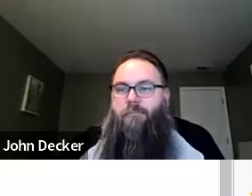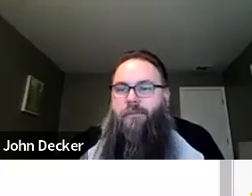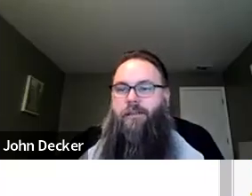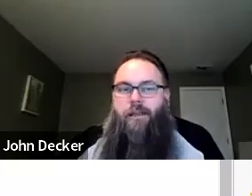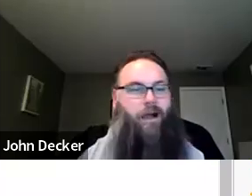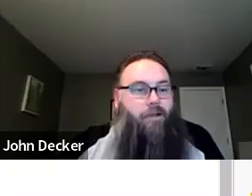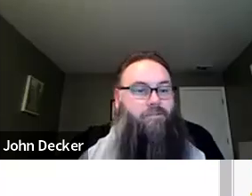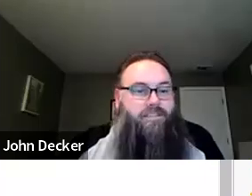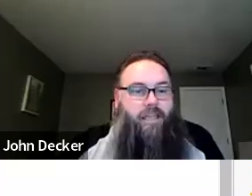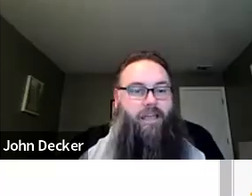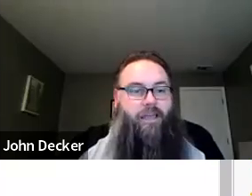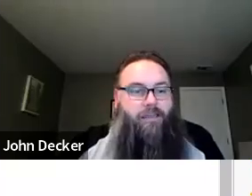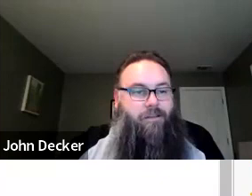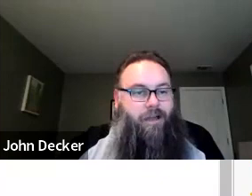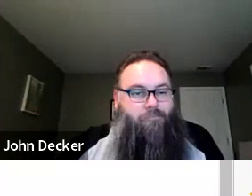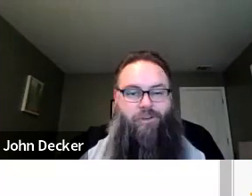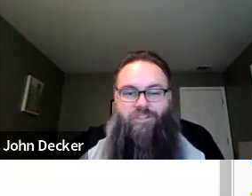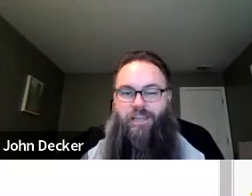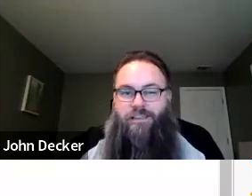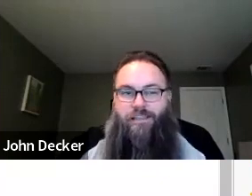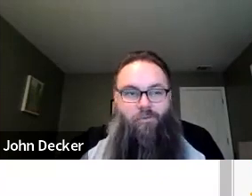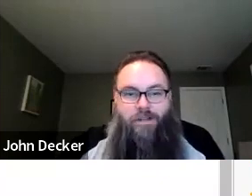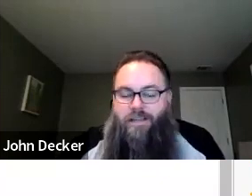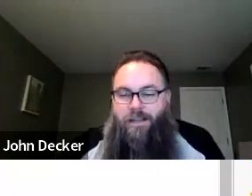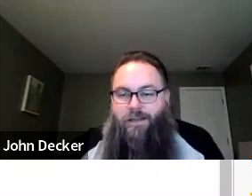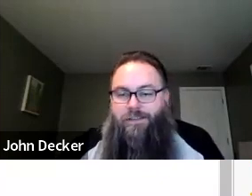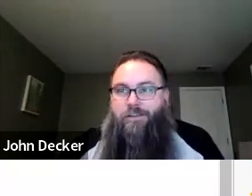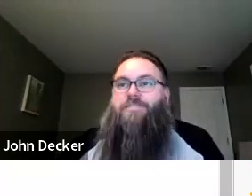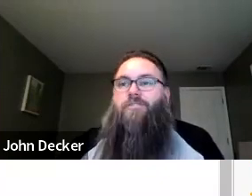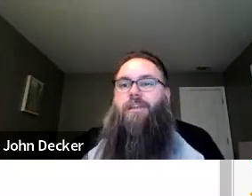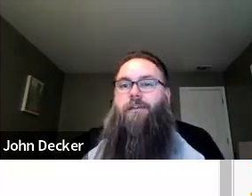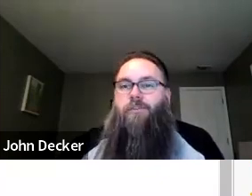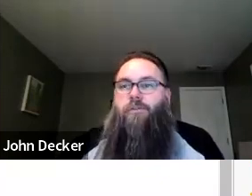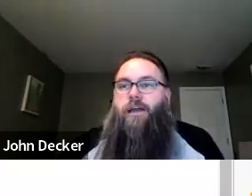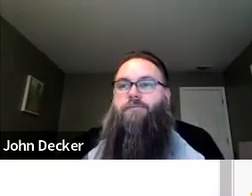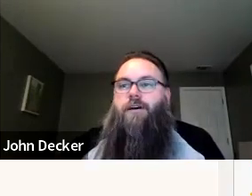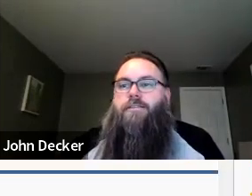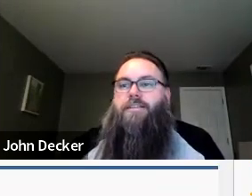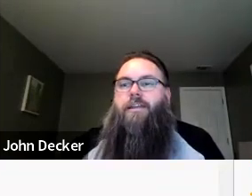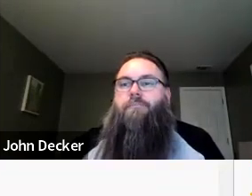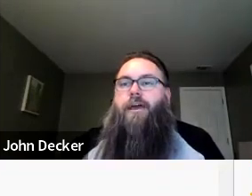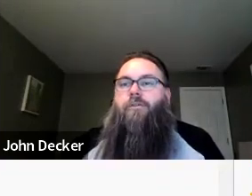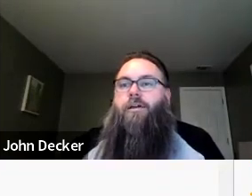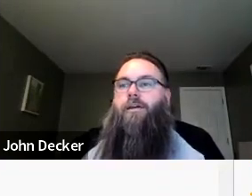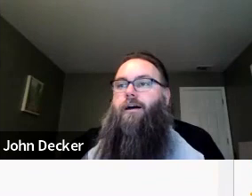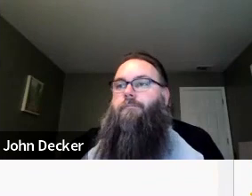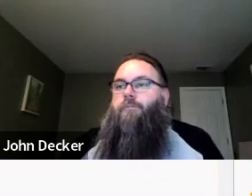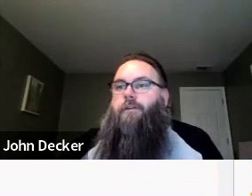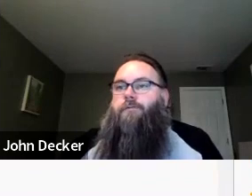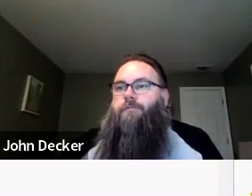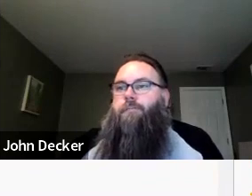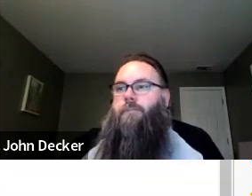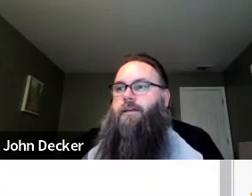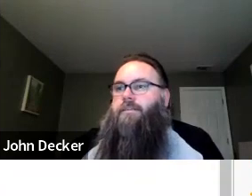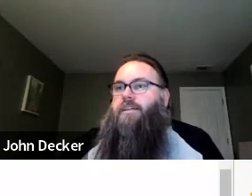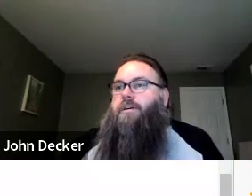folks. I will say I appreciate that the word has gotten out there and so many of you have signed up now. We